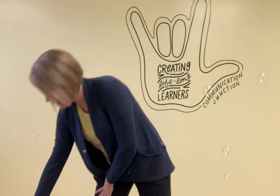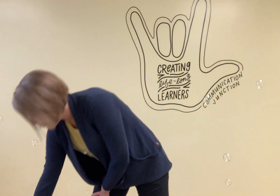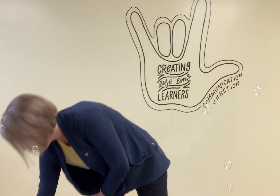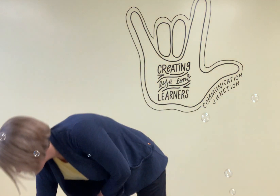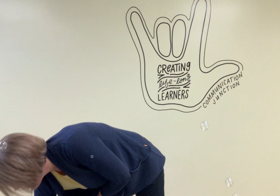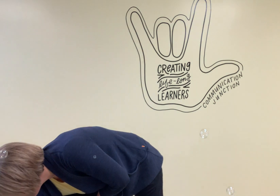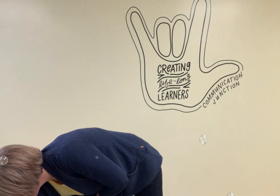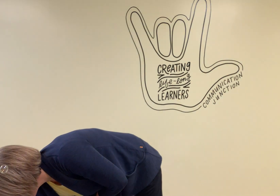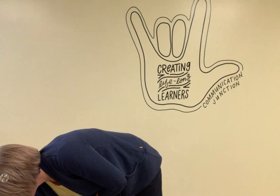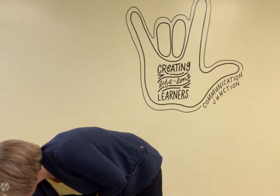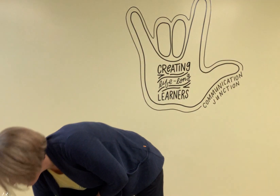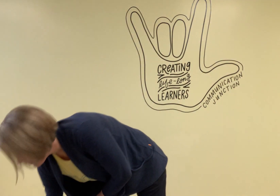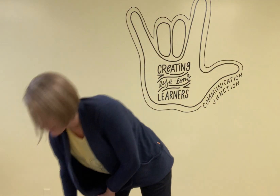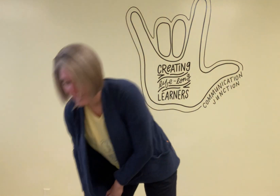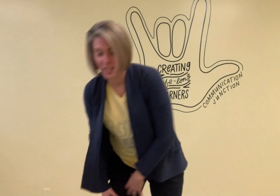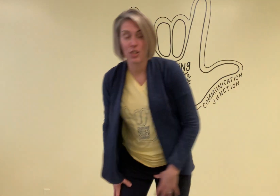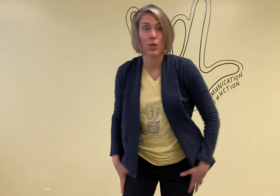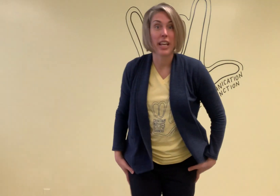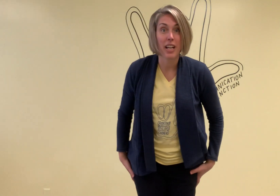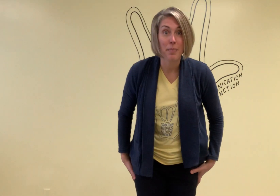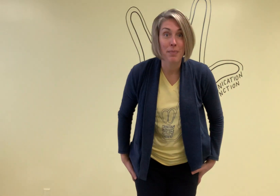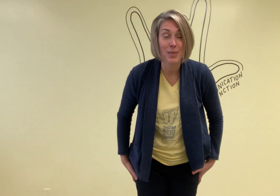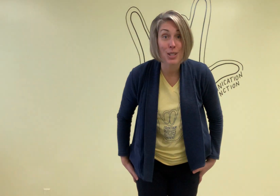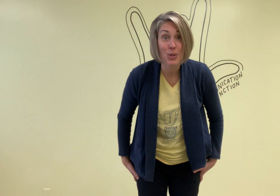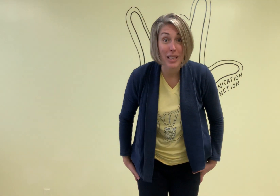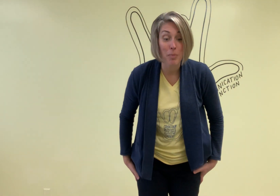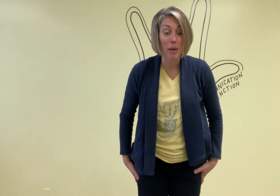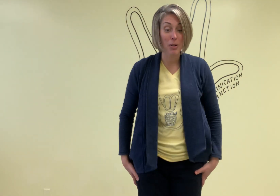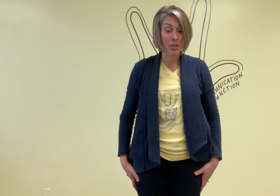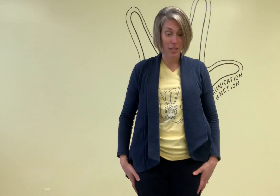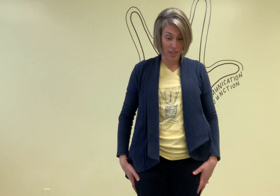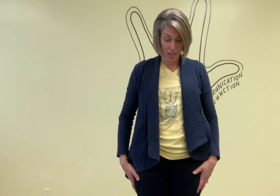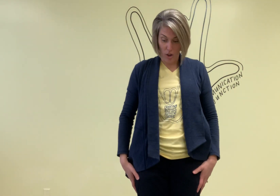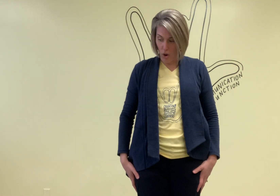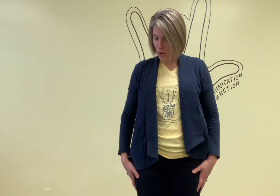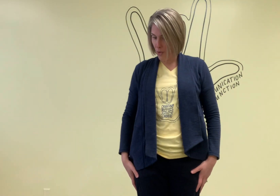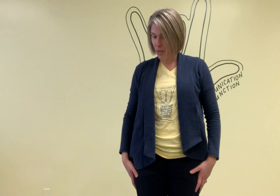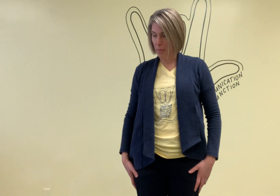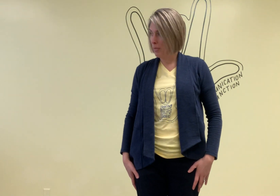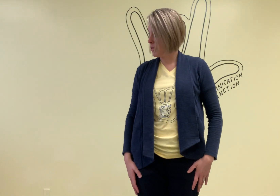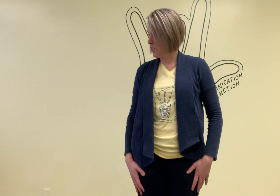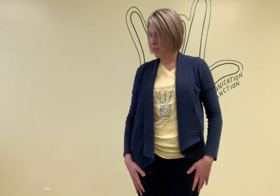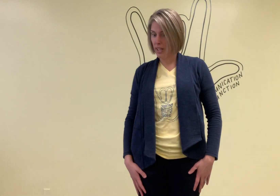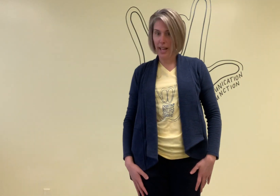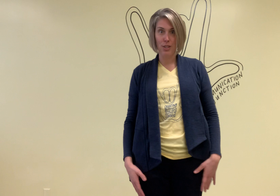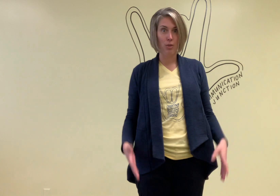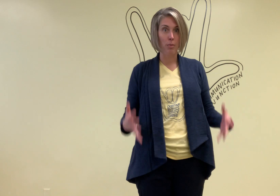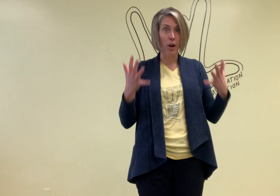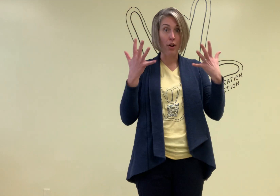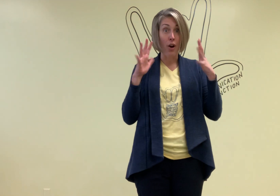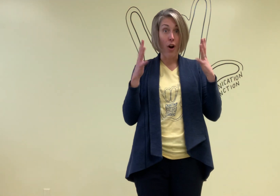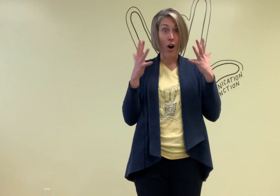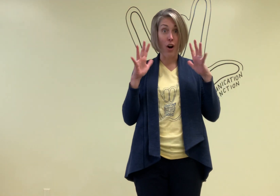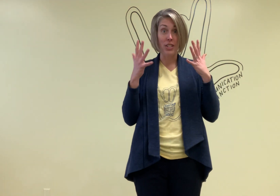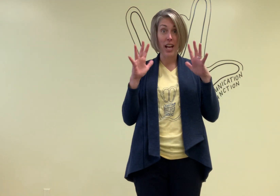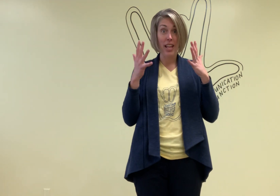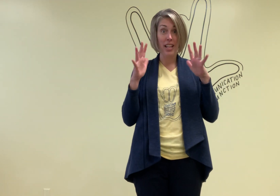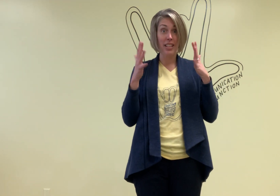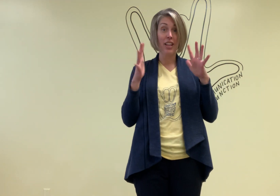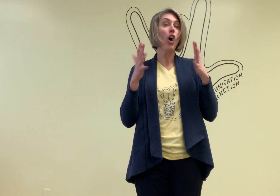pop. Did you get them? Did you get the bubbles? The bubbles here in the classroom are all done.